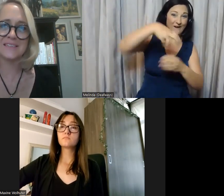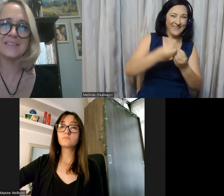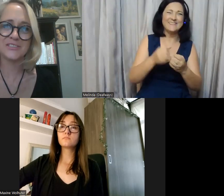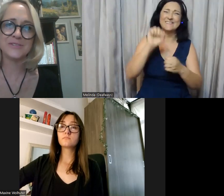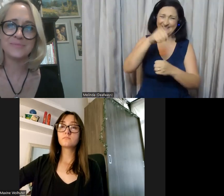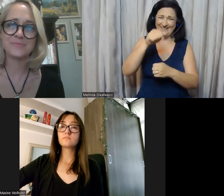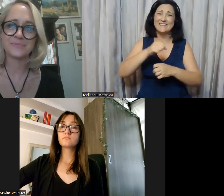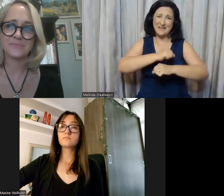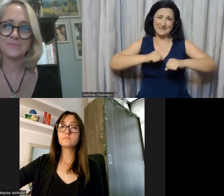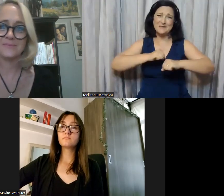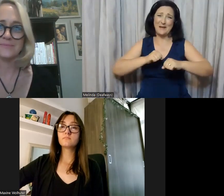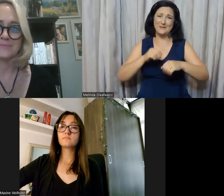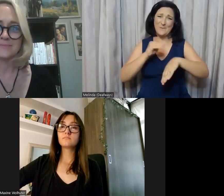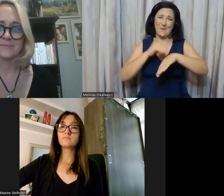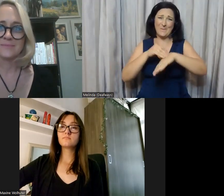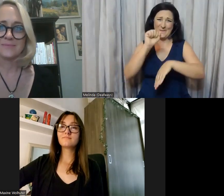issue.